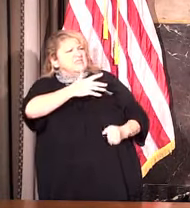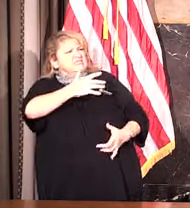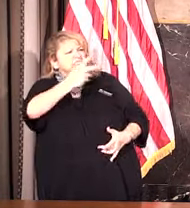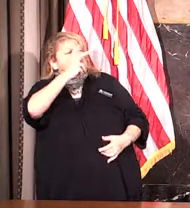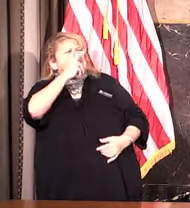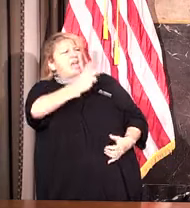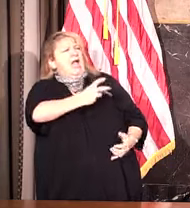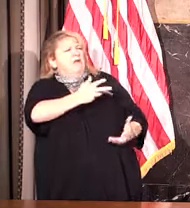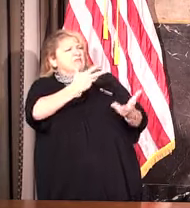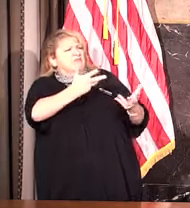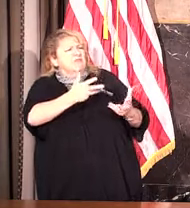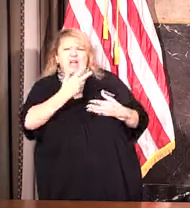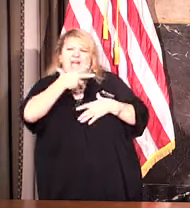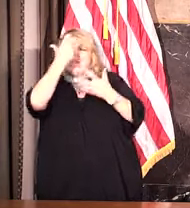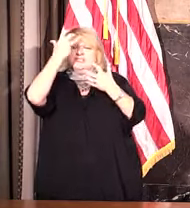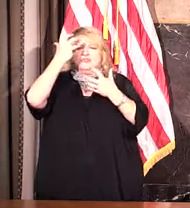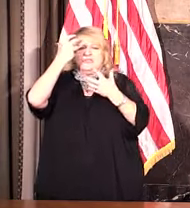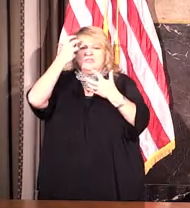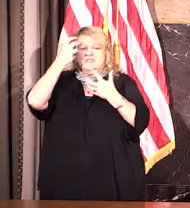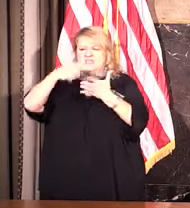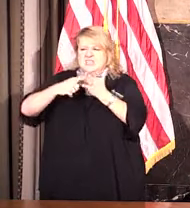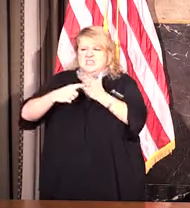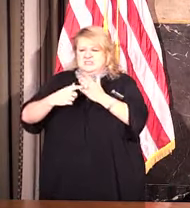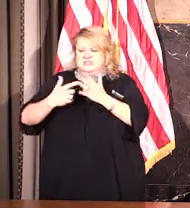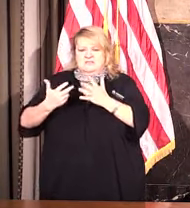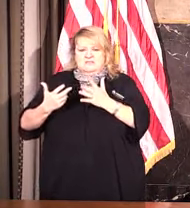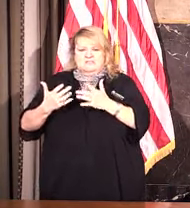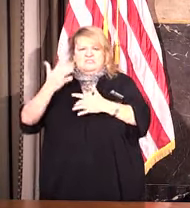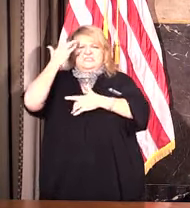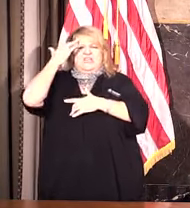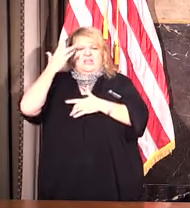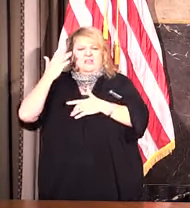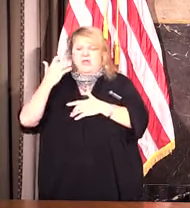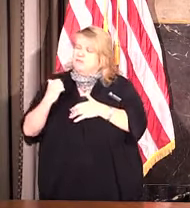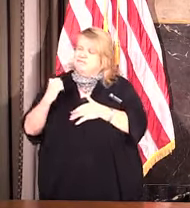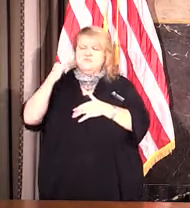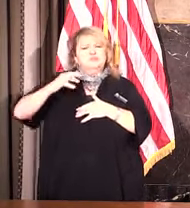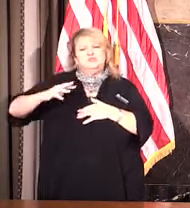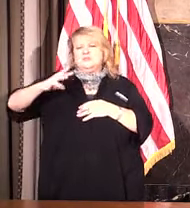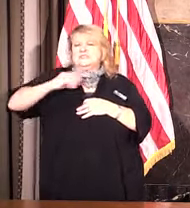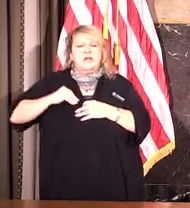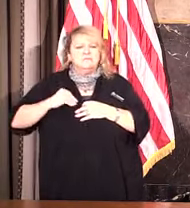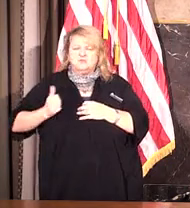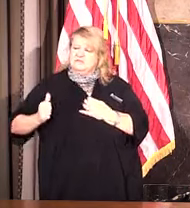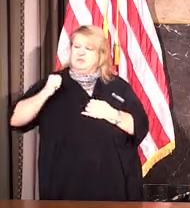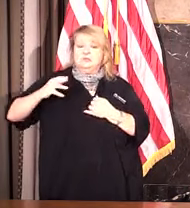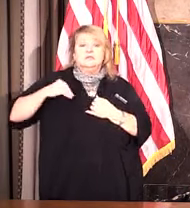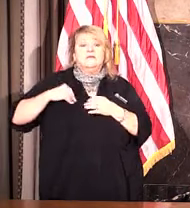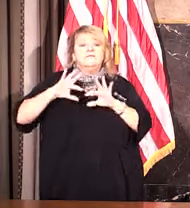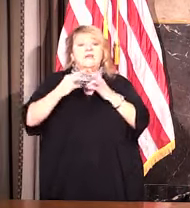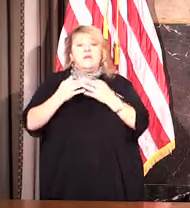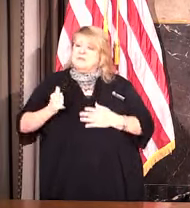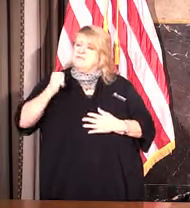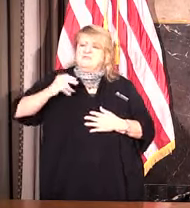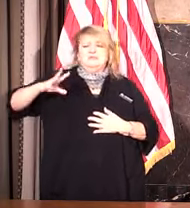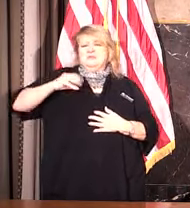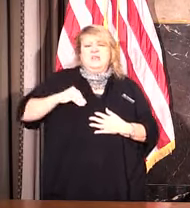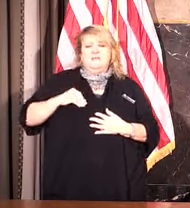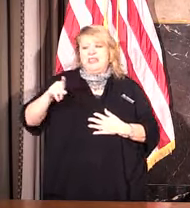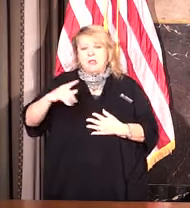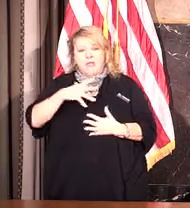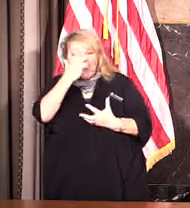everyone about what was going on, refused to accept it. Families refused to accept it. And they had that